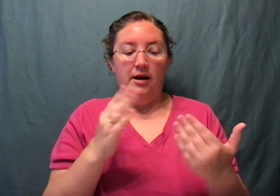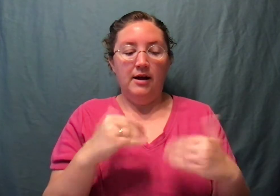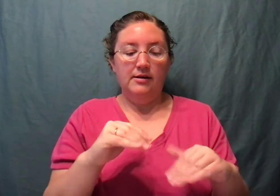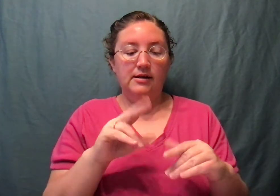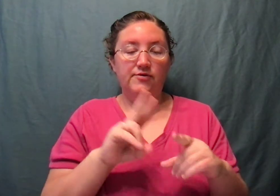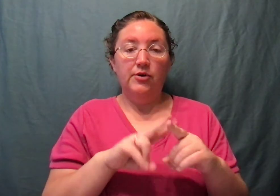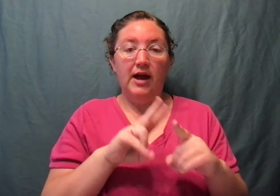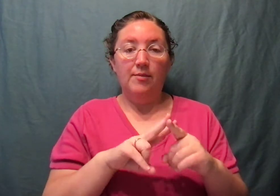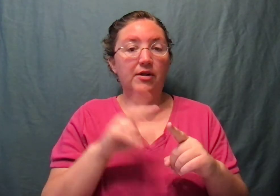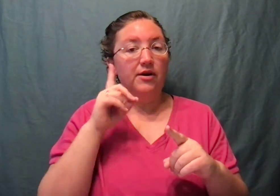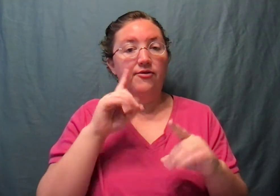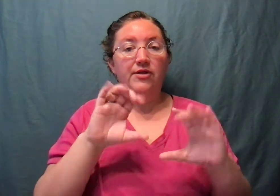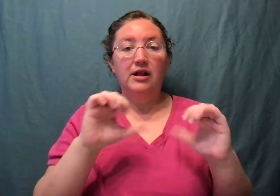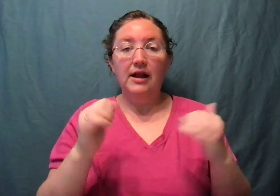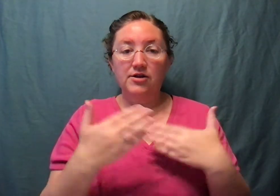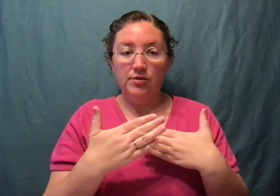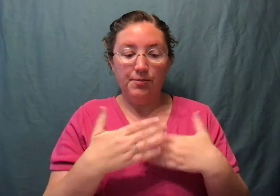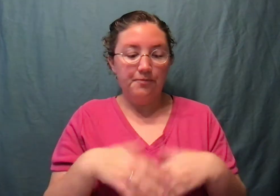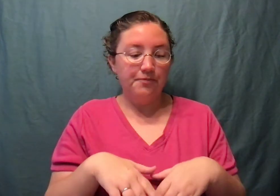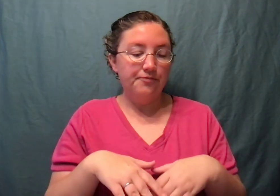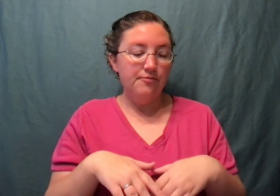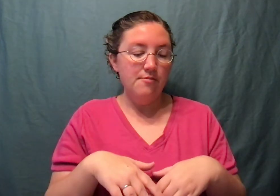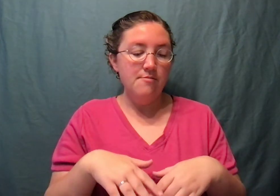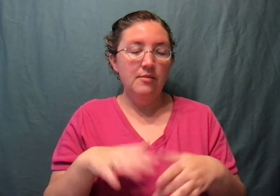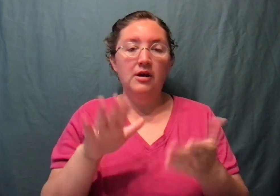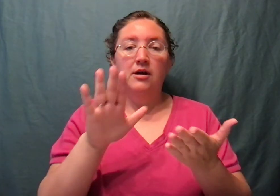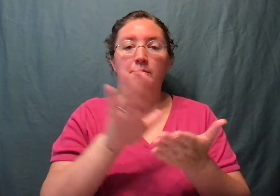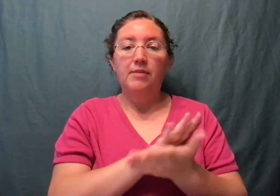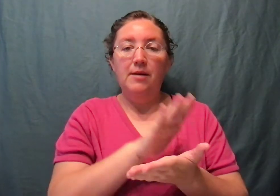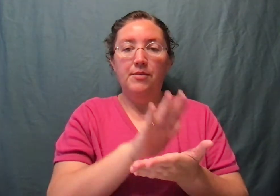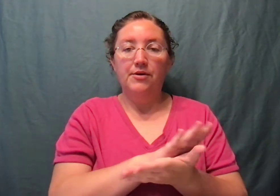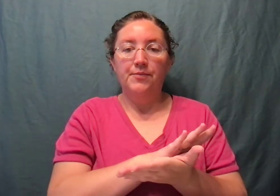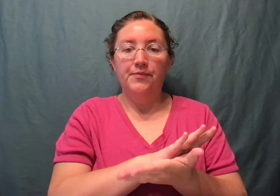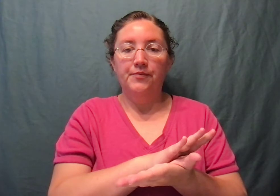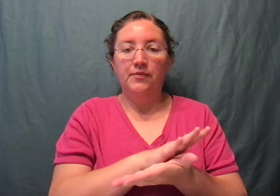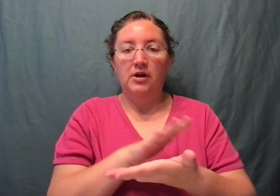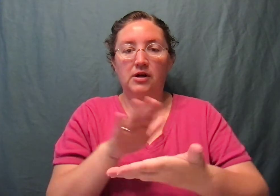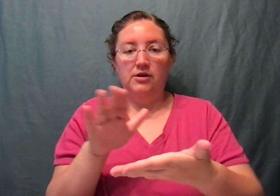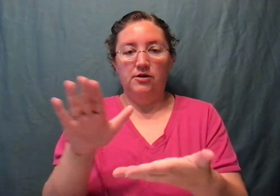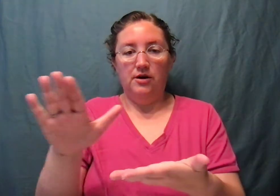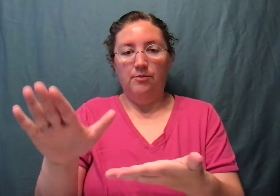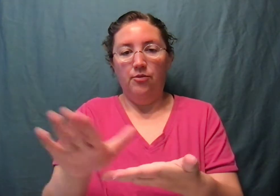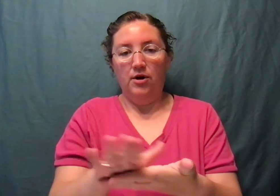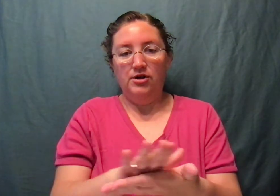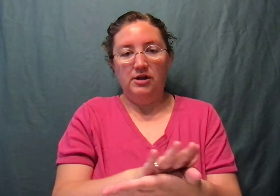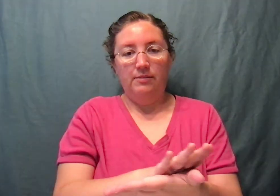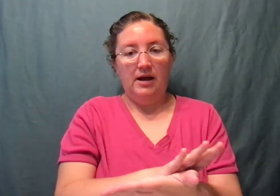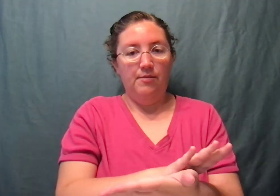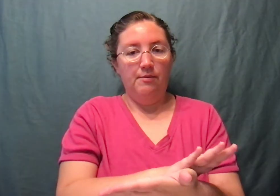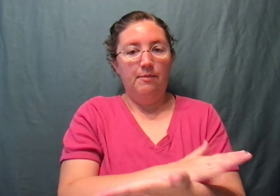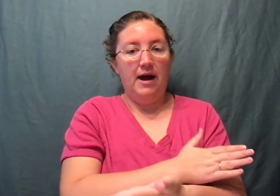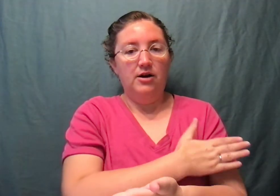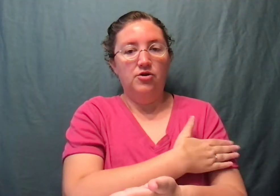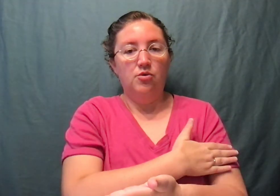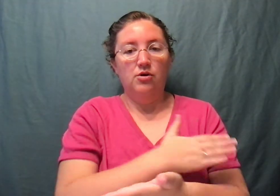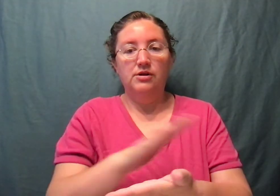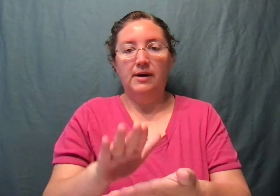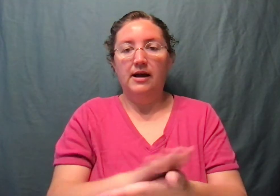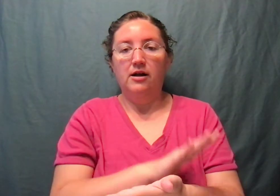Next is vocabulary for the classroom. Paper. So I'm brushing paper back towards my